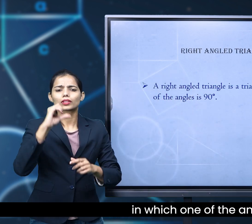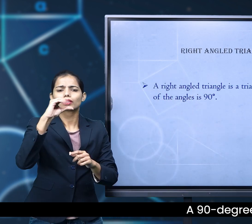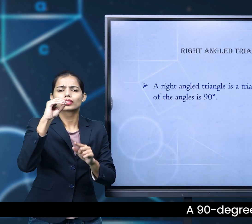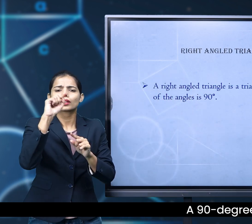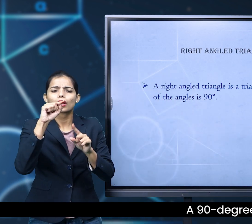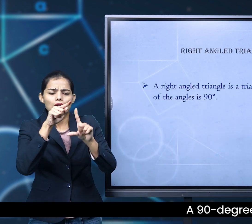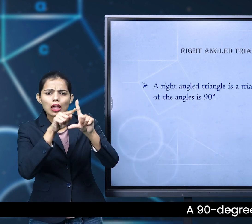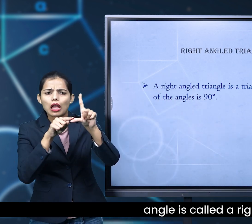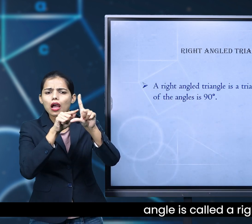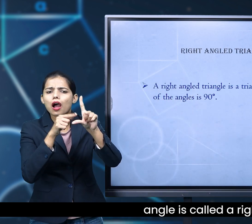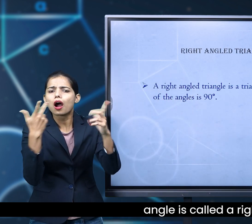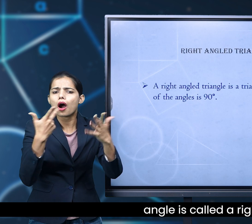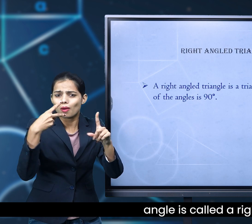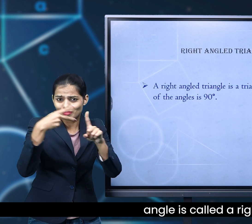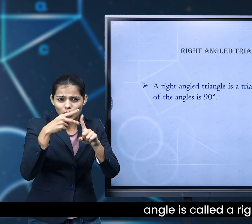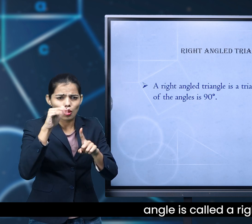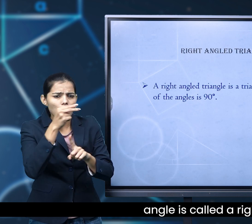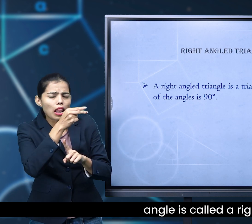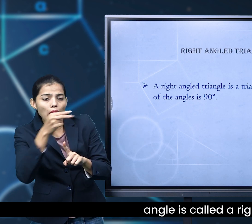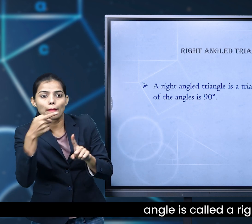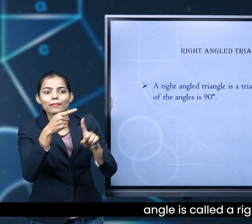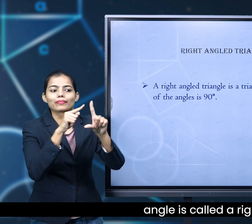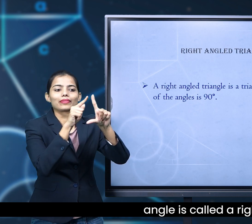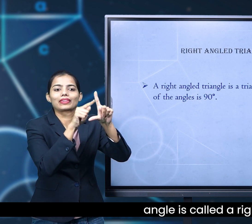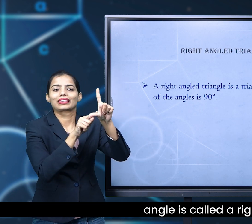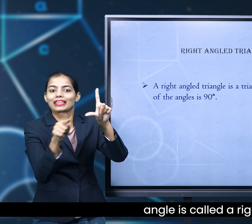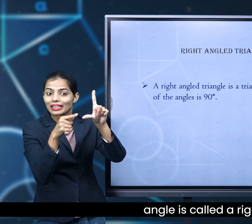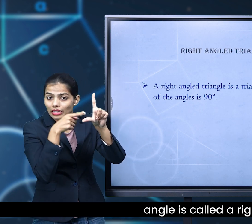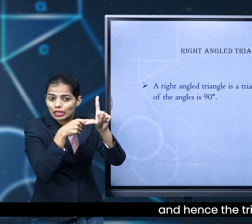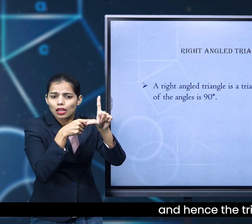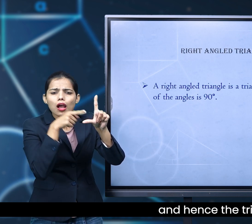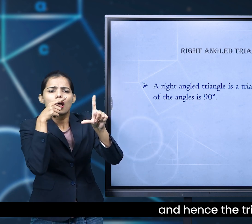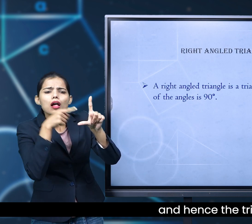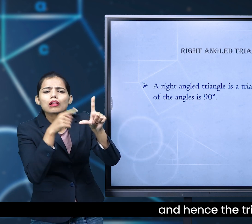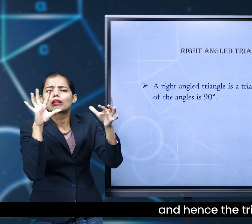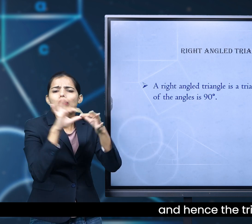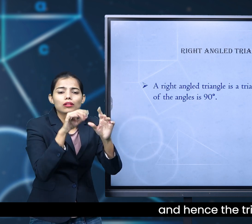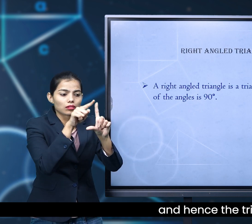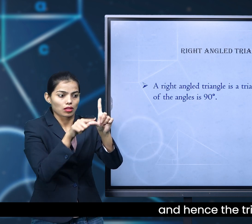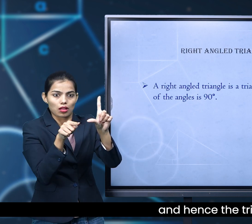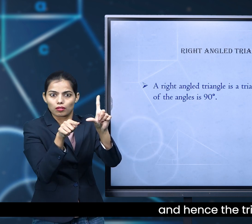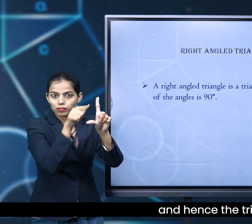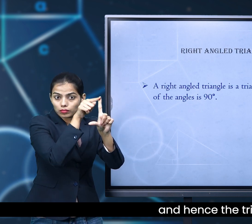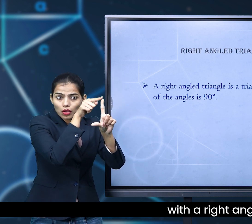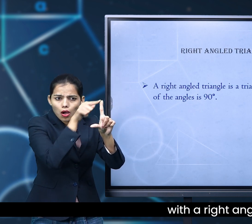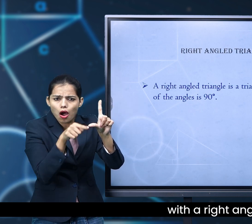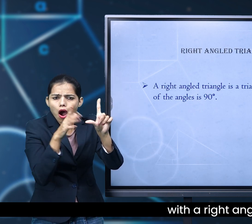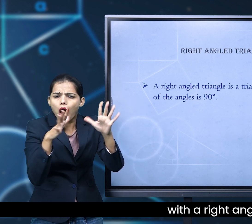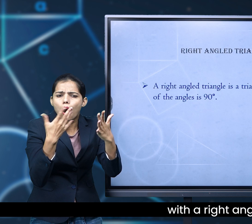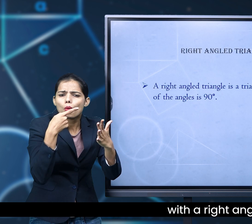A 90-degree angle is called a right angle, and hence the triangle with the right angle